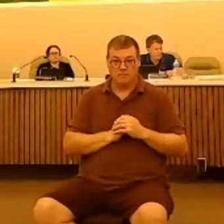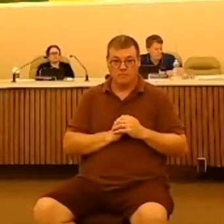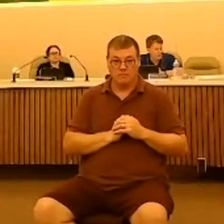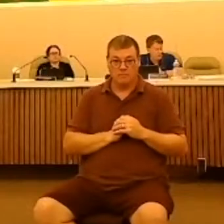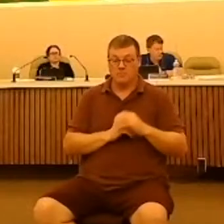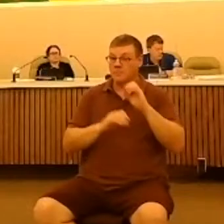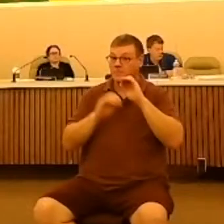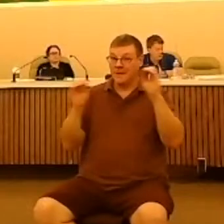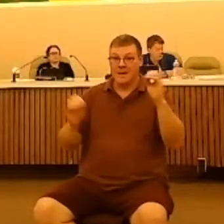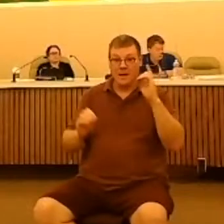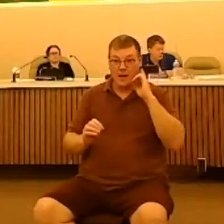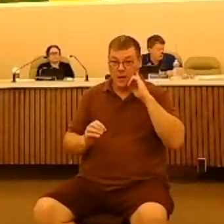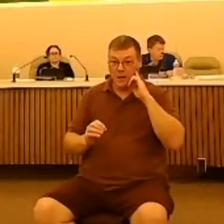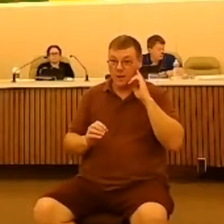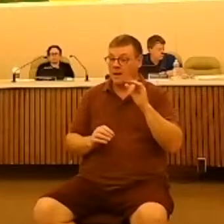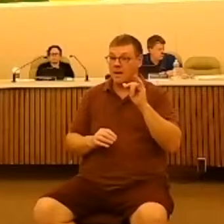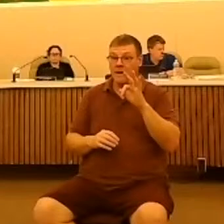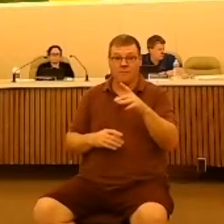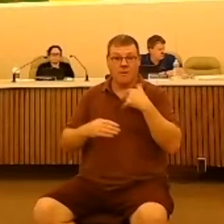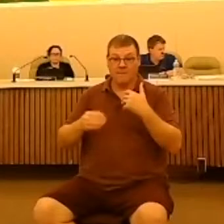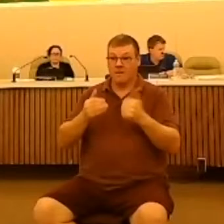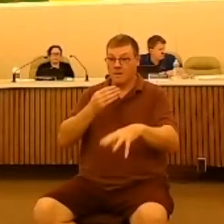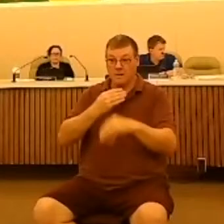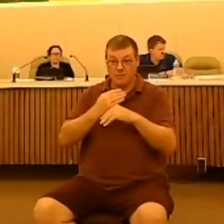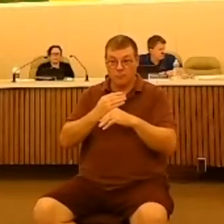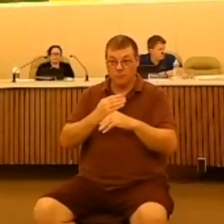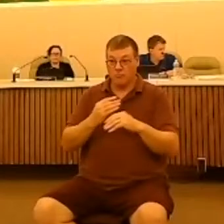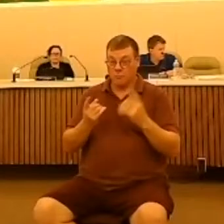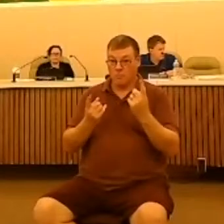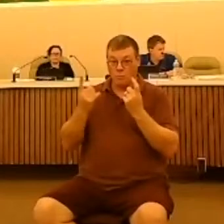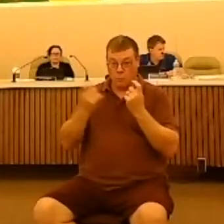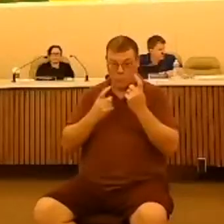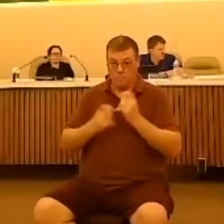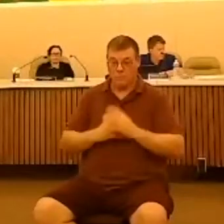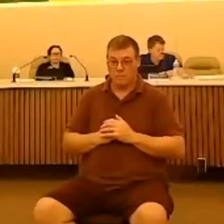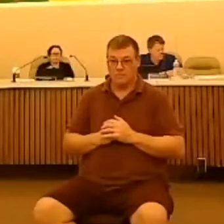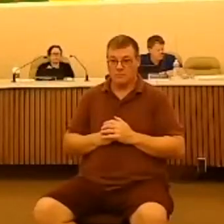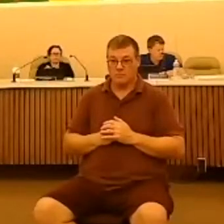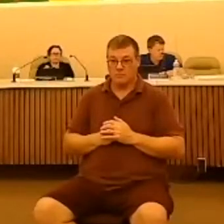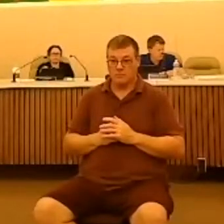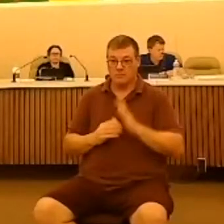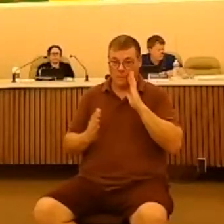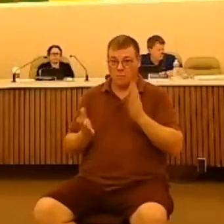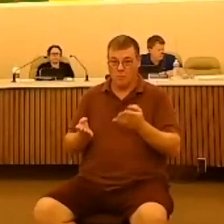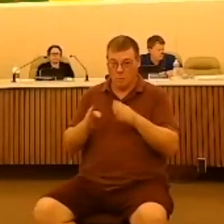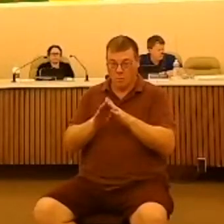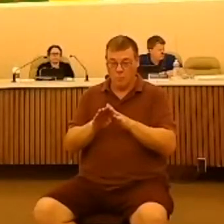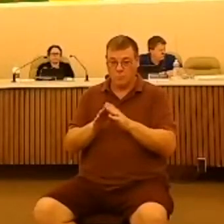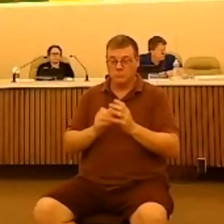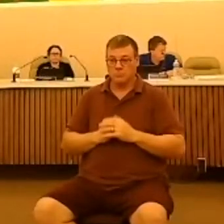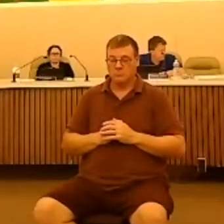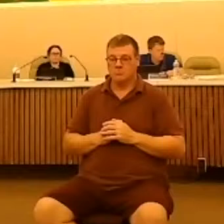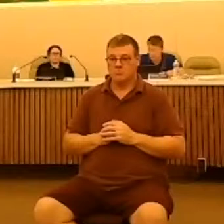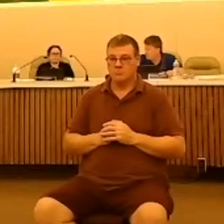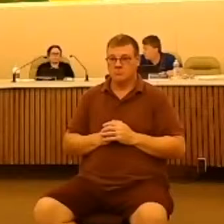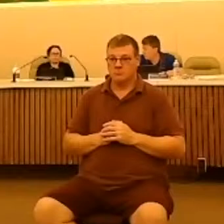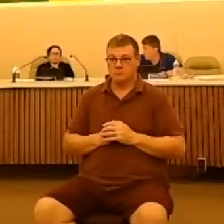So hearing none, unless you guys have any additional questions on this, I'm going to close the public hearing.